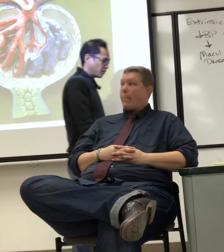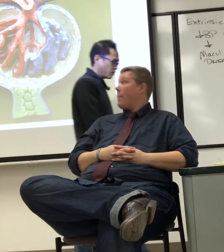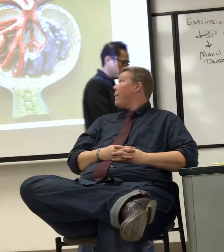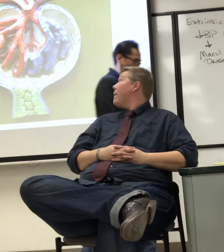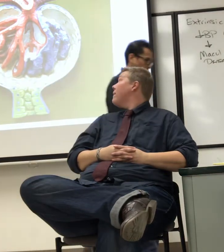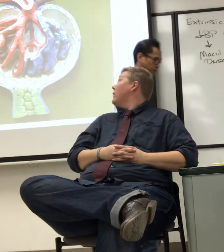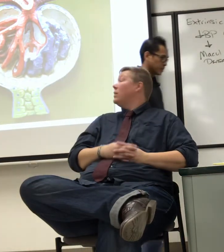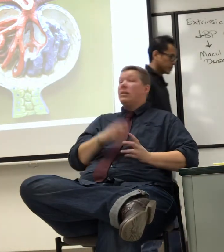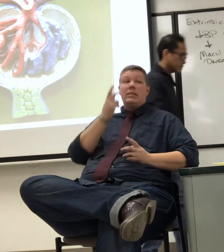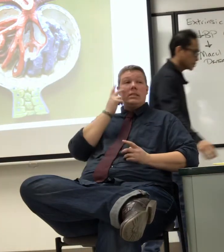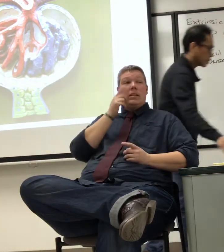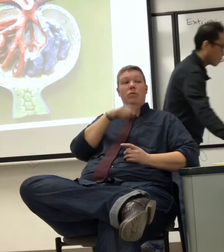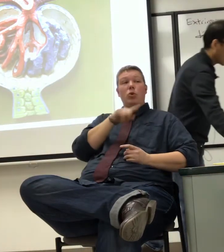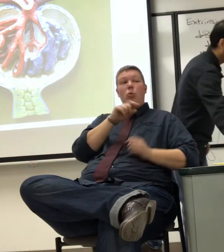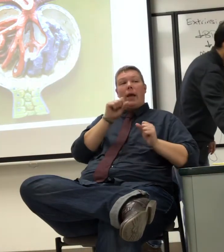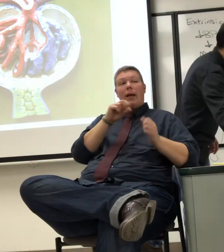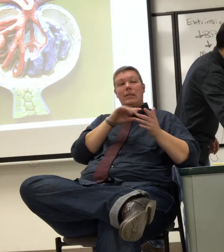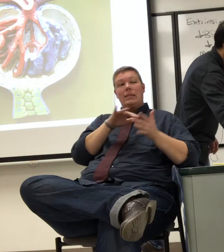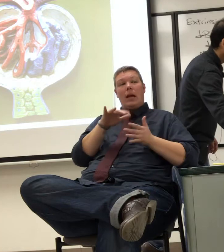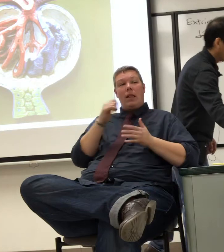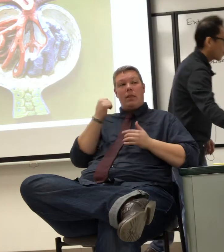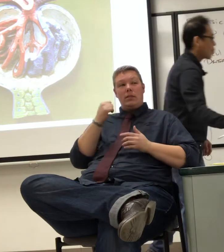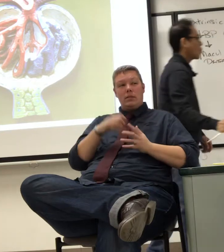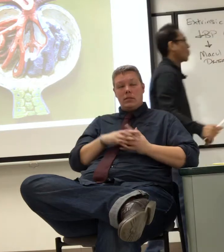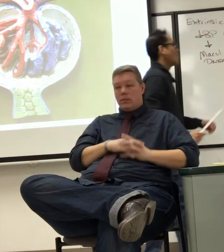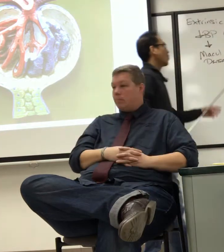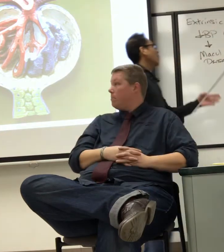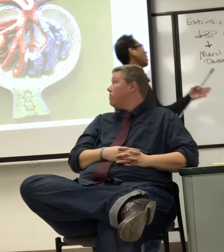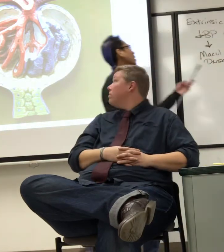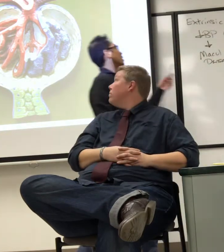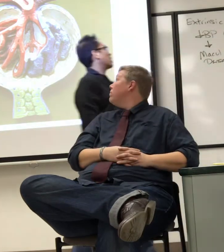let's see if you've been studying this.